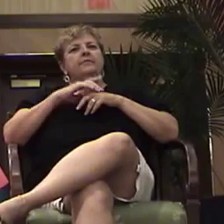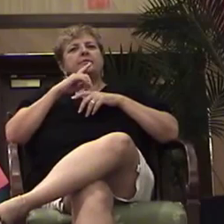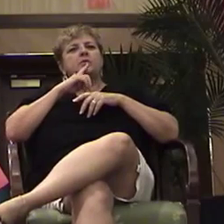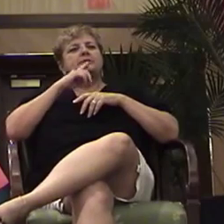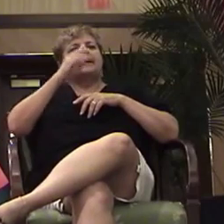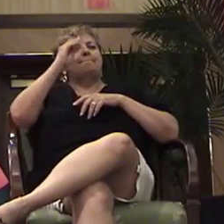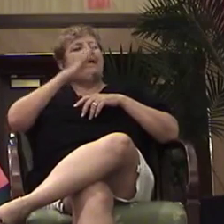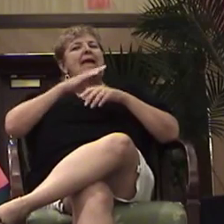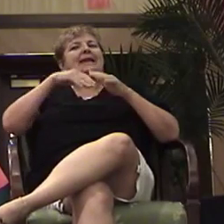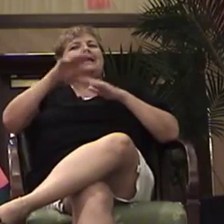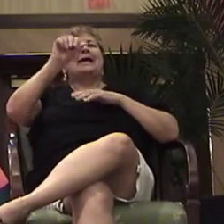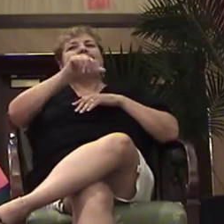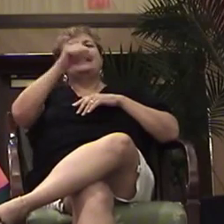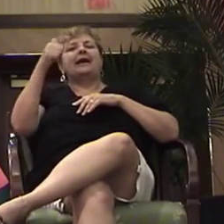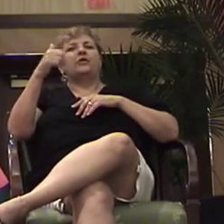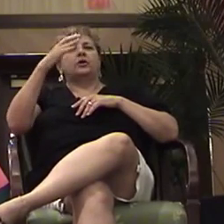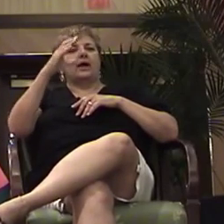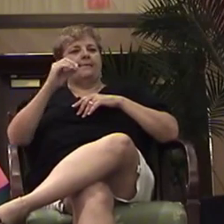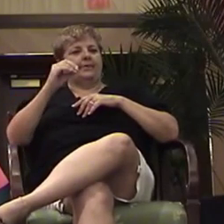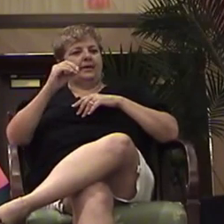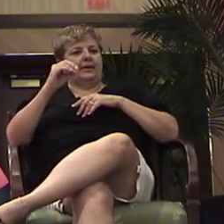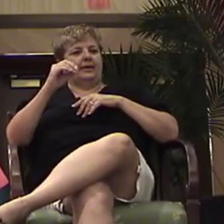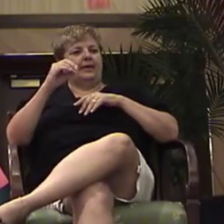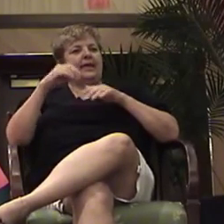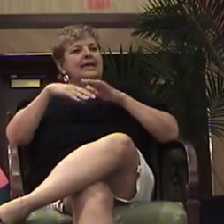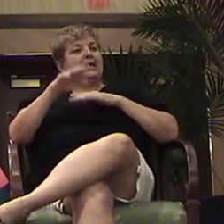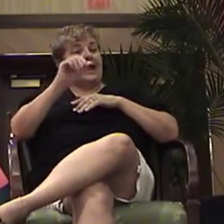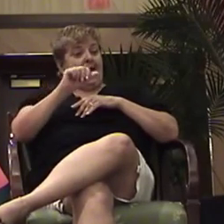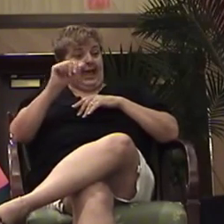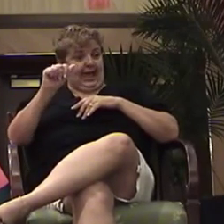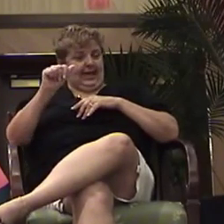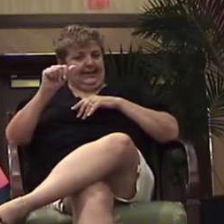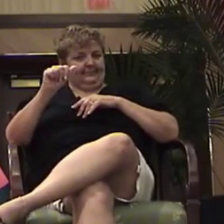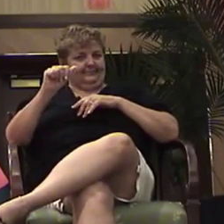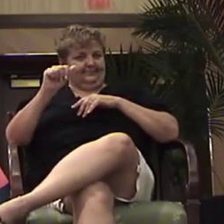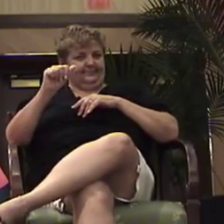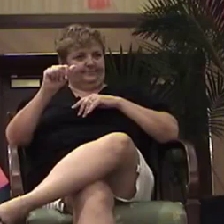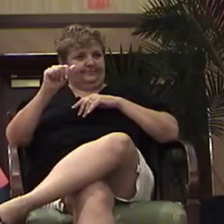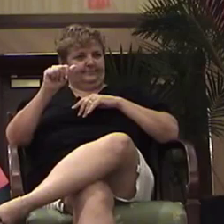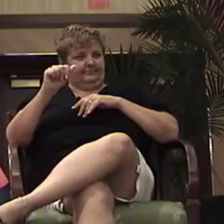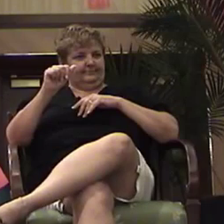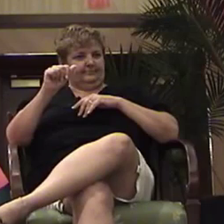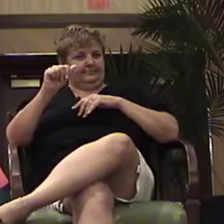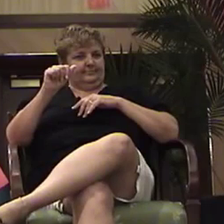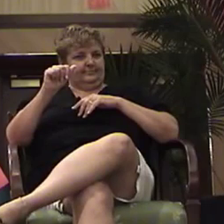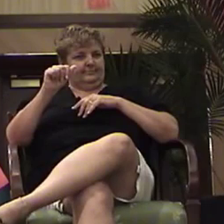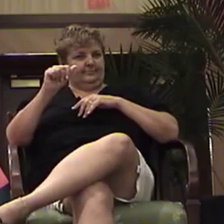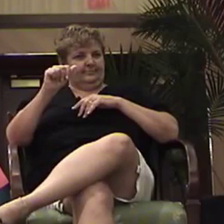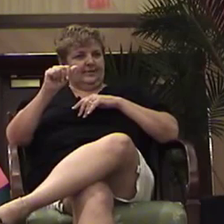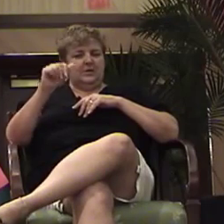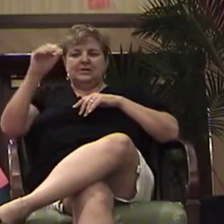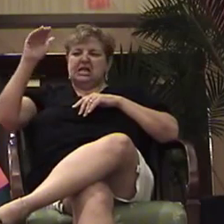company that was in AA. He was a little Scotsman, about that